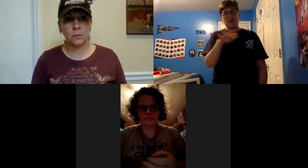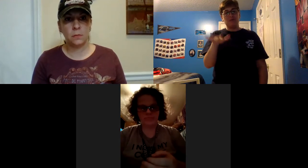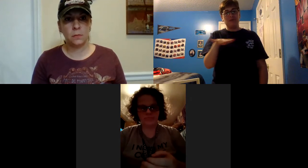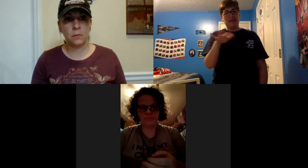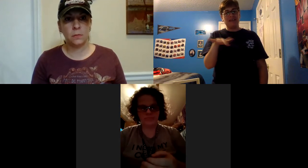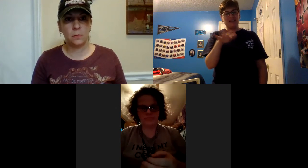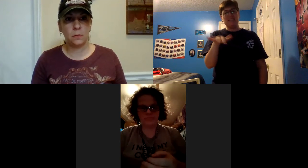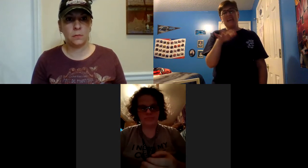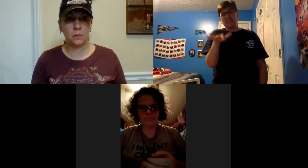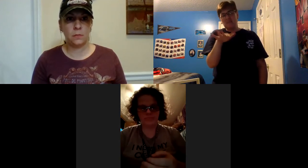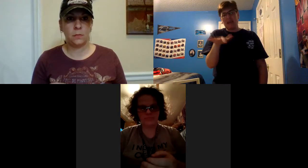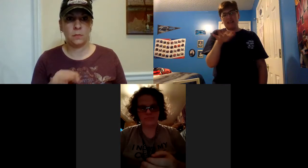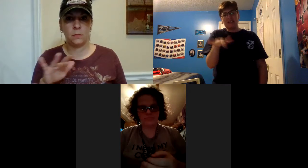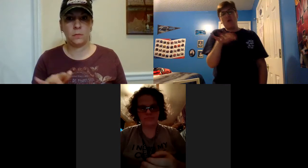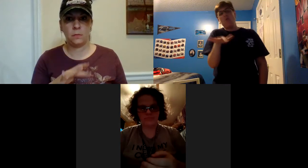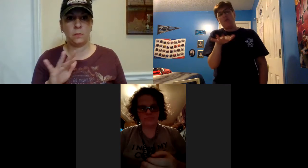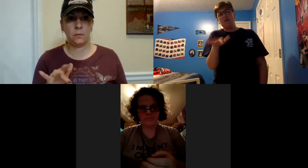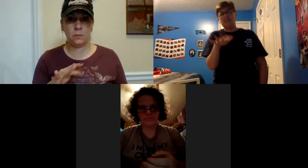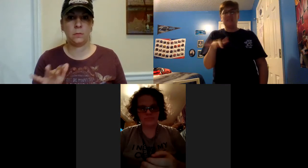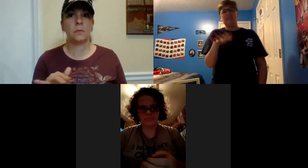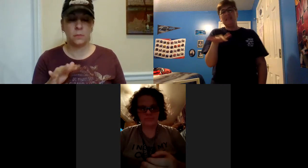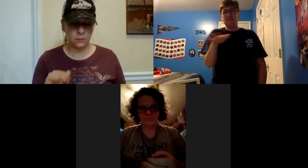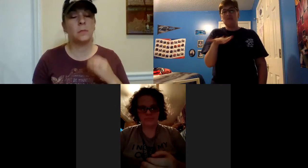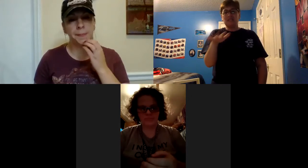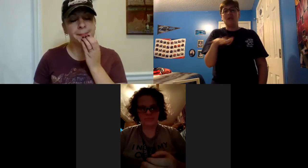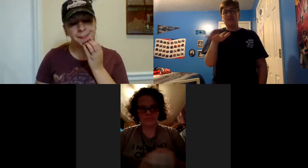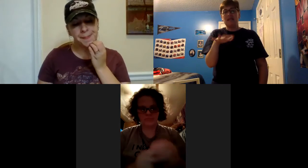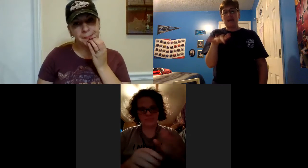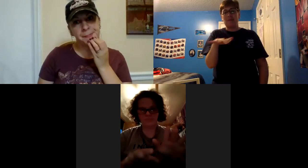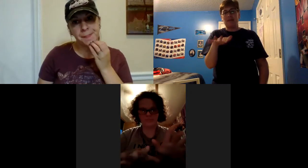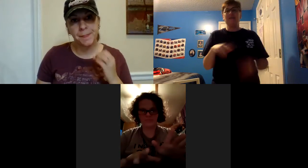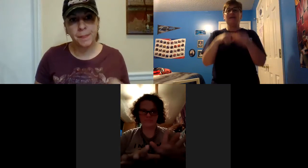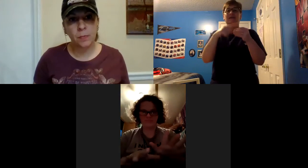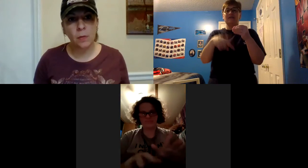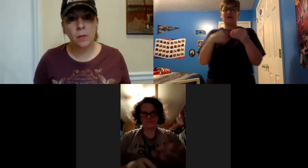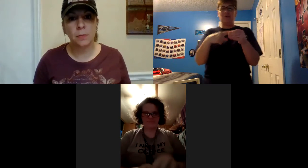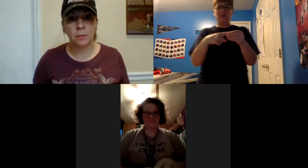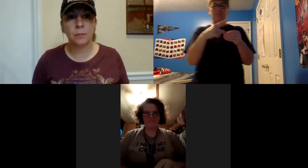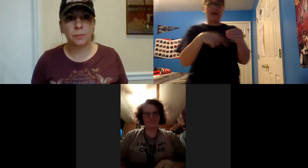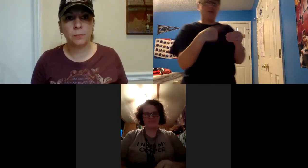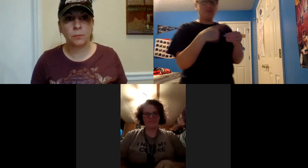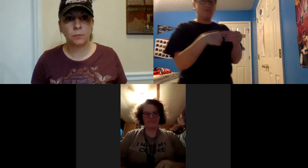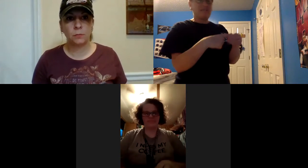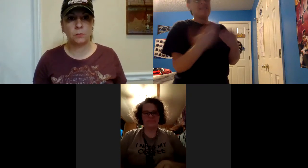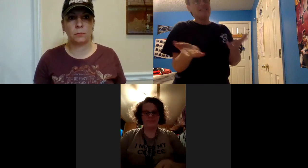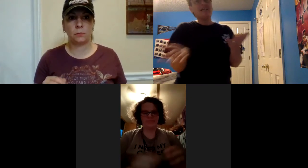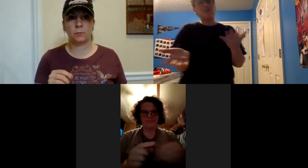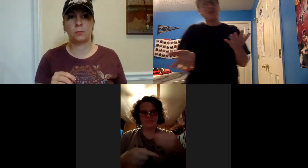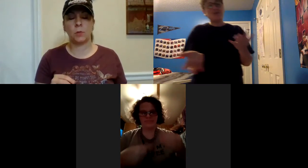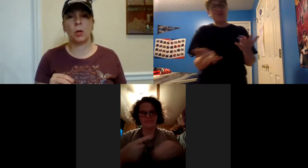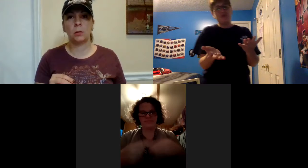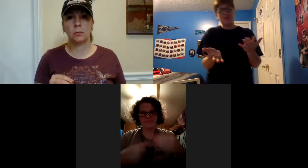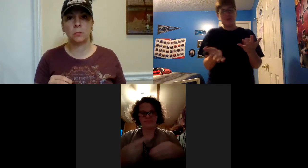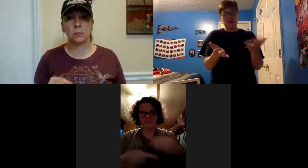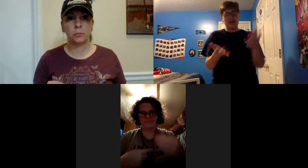do probably like it's estimated, it's almost, it's close to happening. So about. And see, that's one of